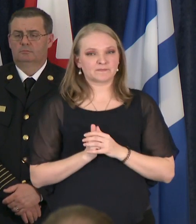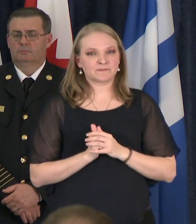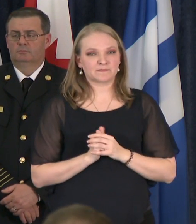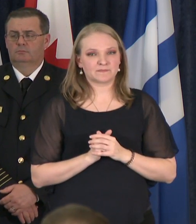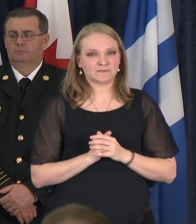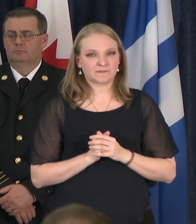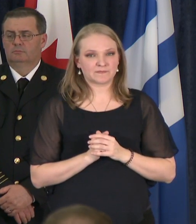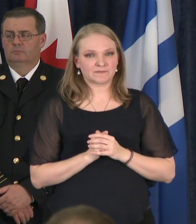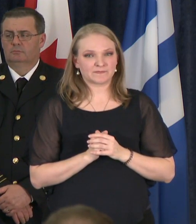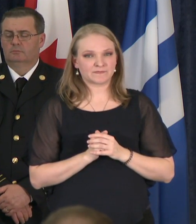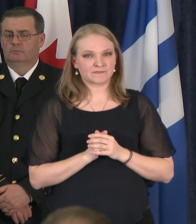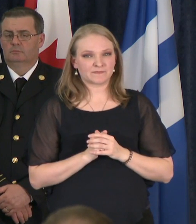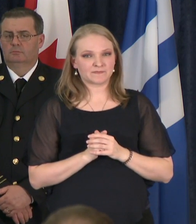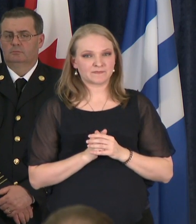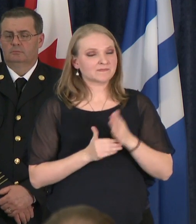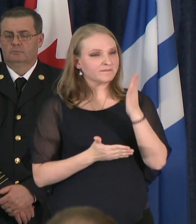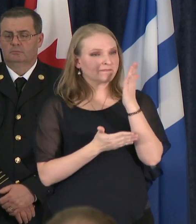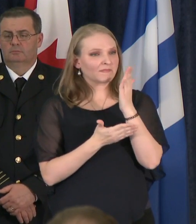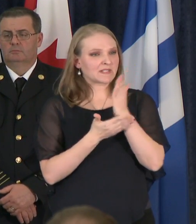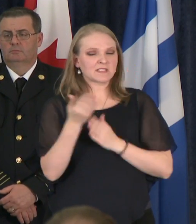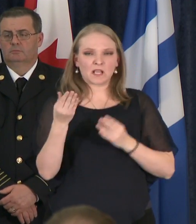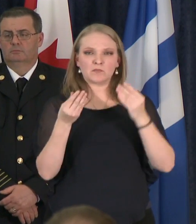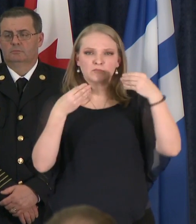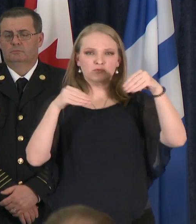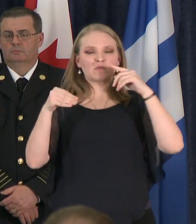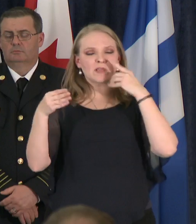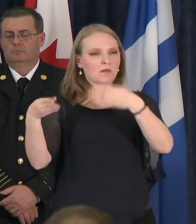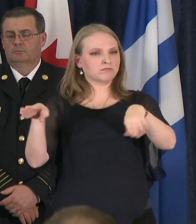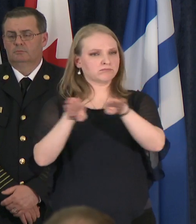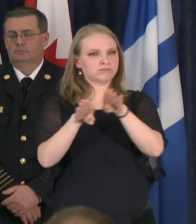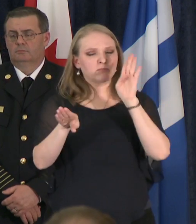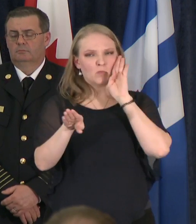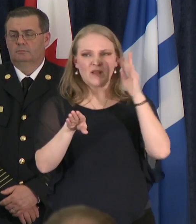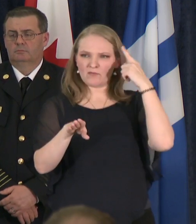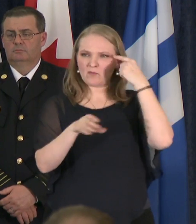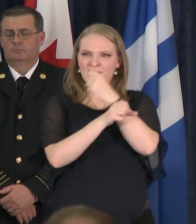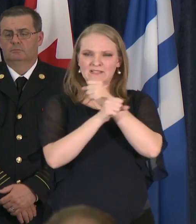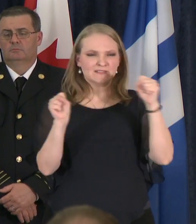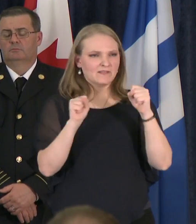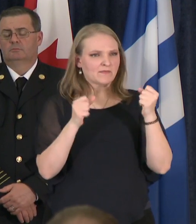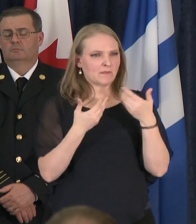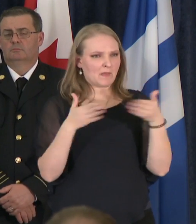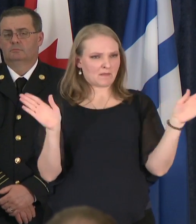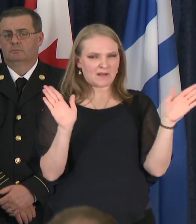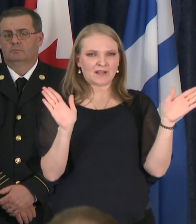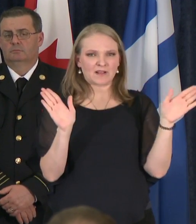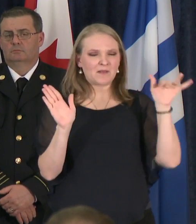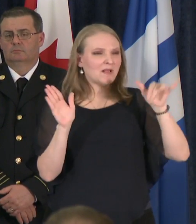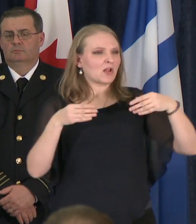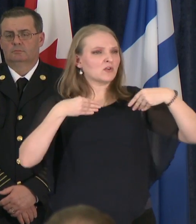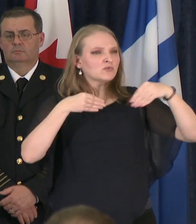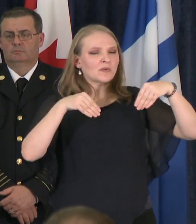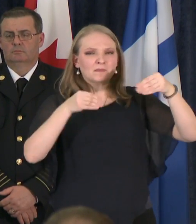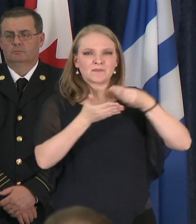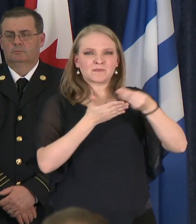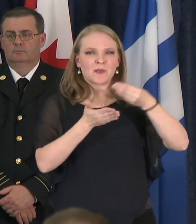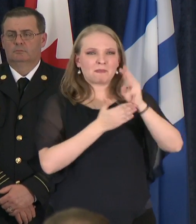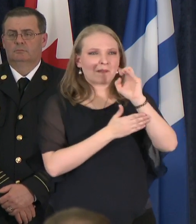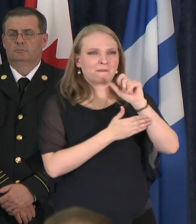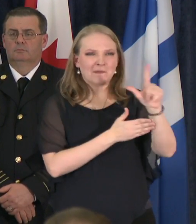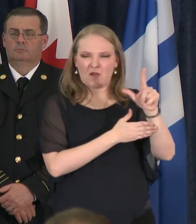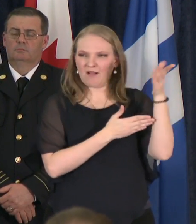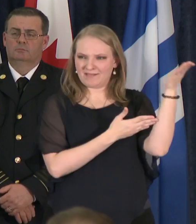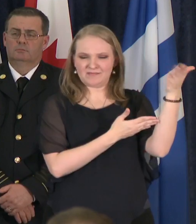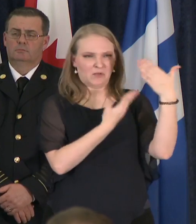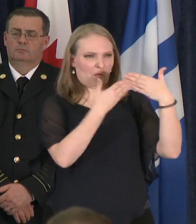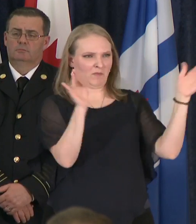the public. Shopping malls are still open, albeit on reduced hours, but they are still gathering places. If you walk over to the Eaton Center, there's a couple hundred people in there right now. What is your advice